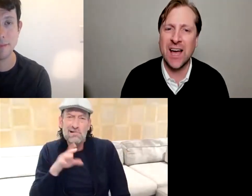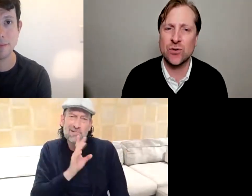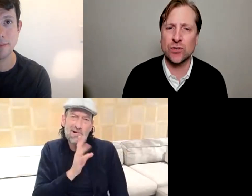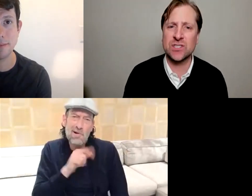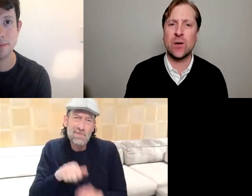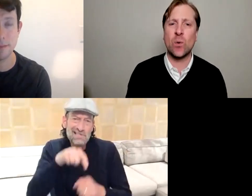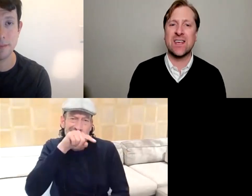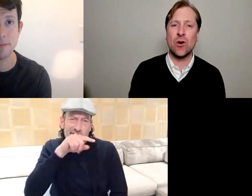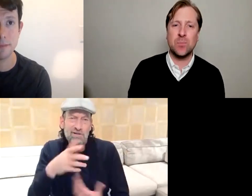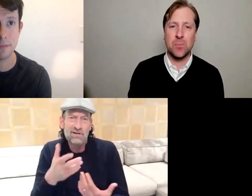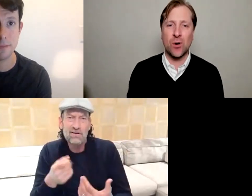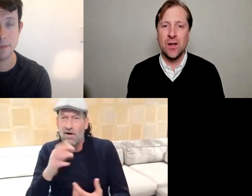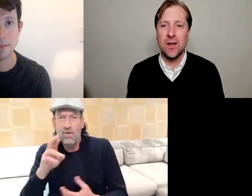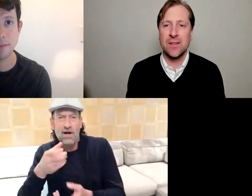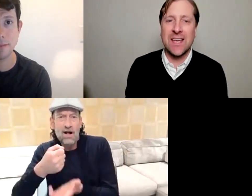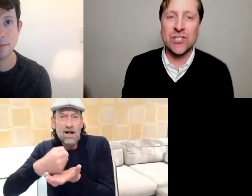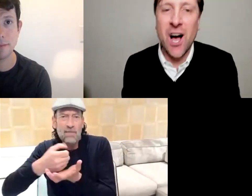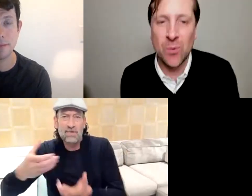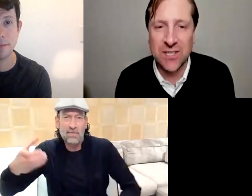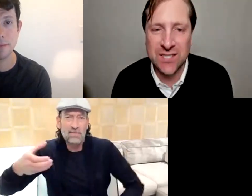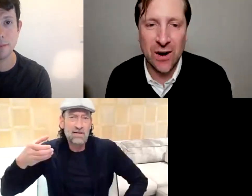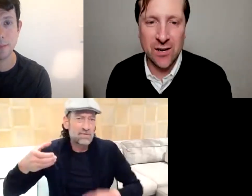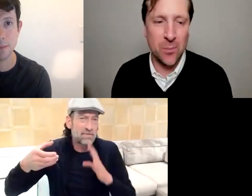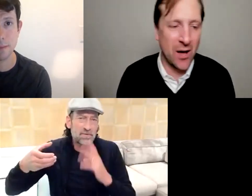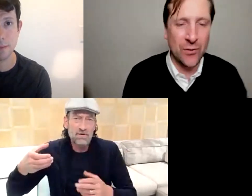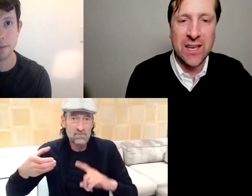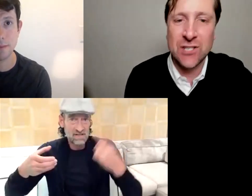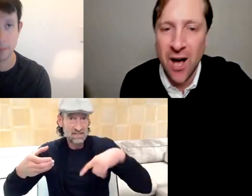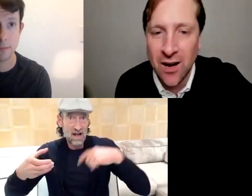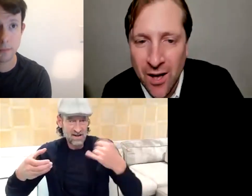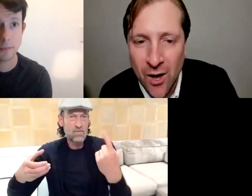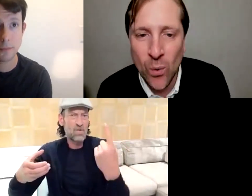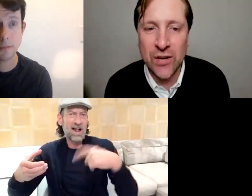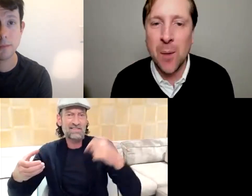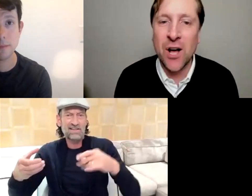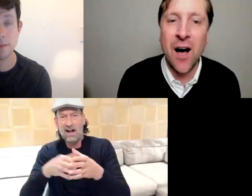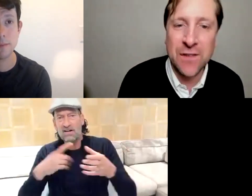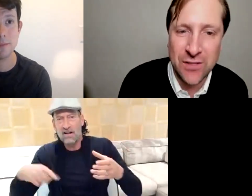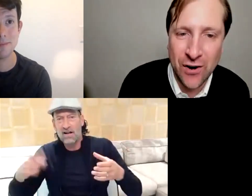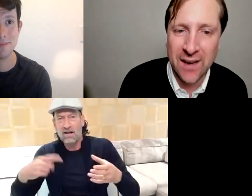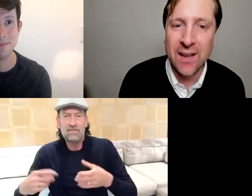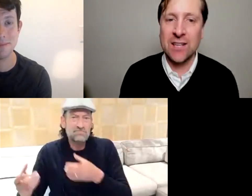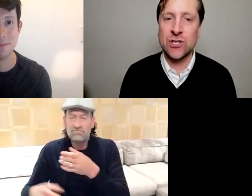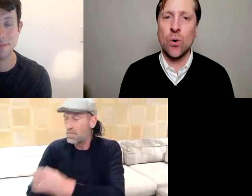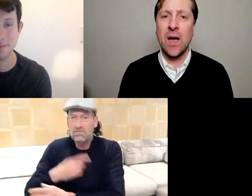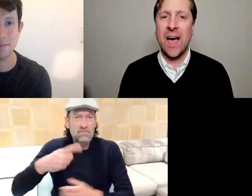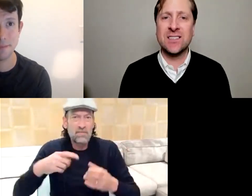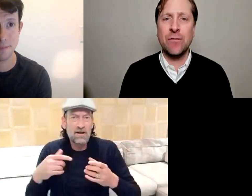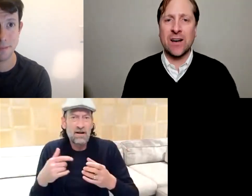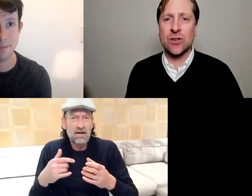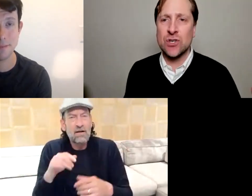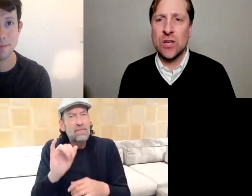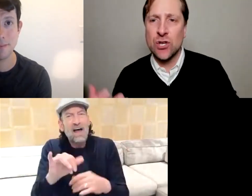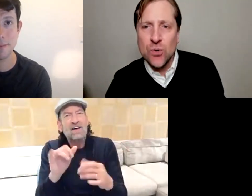just be natural. Just like when hearing people, they can talk with a cigarette in their mouth or they can talk with a cup of coffee in their hand. And so as